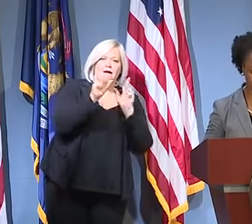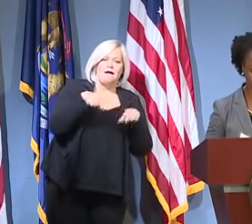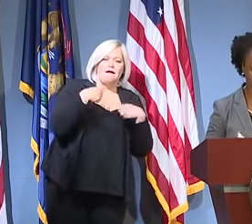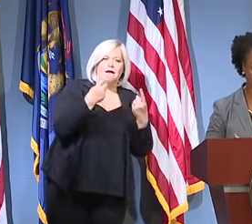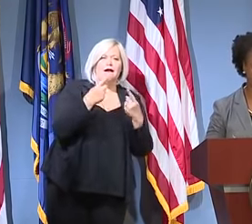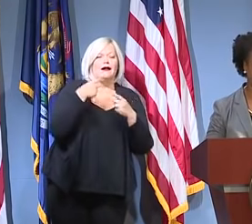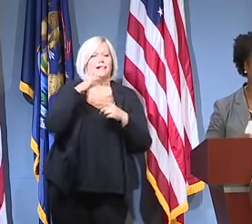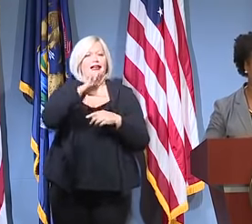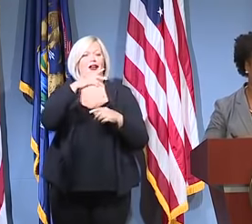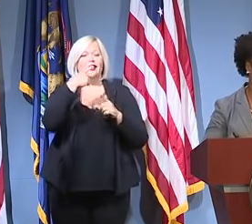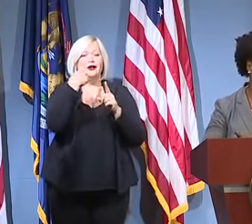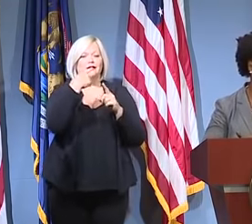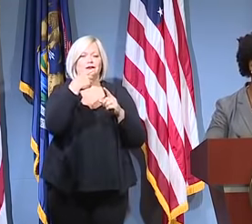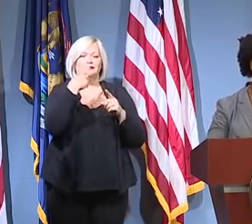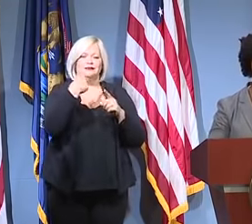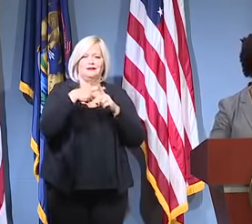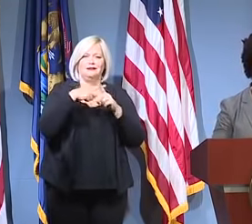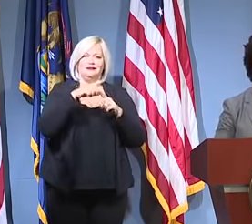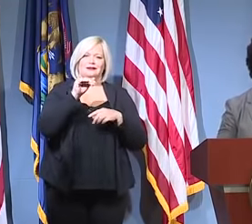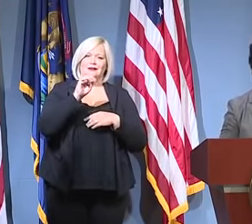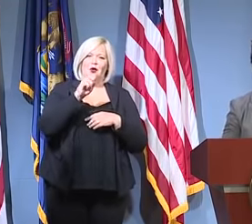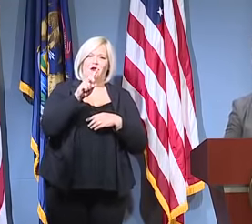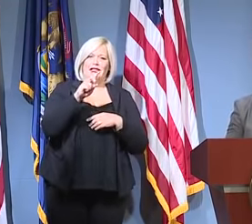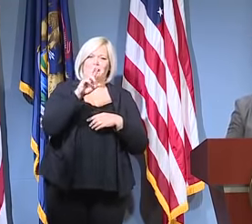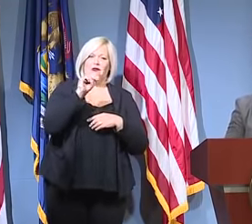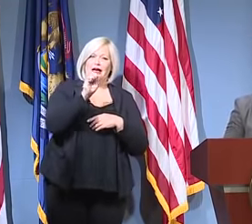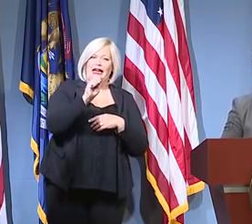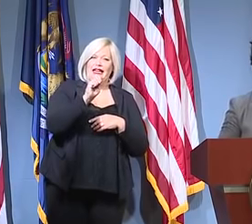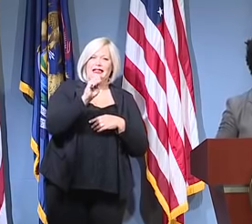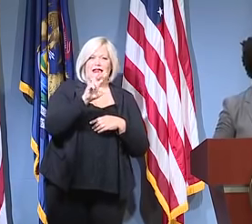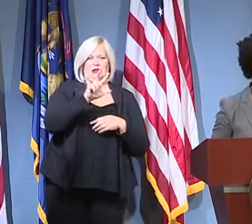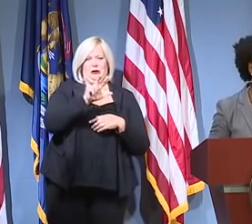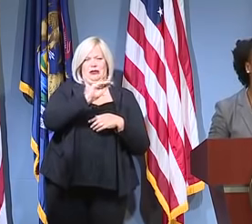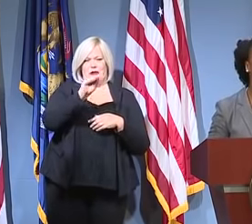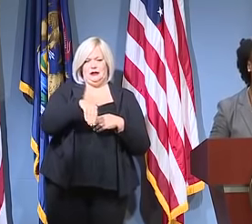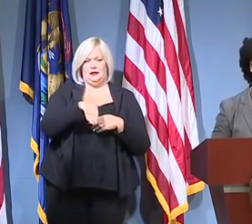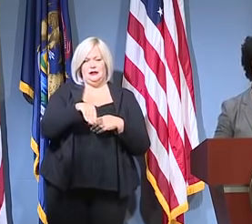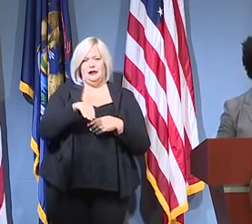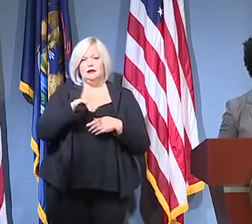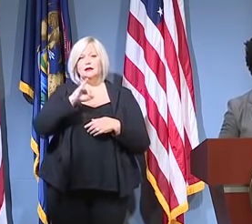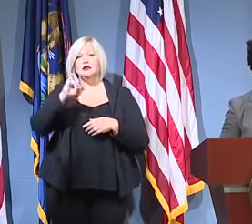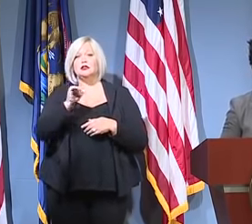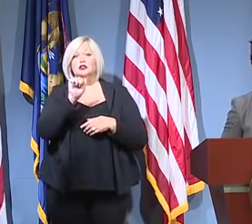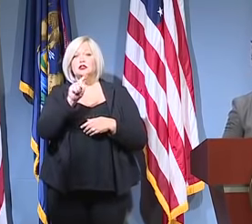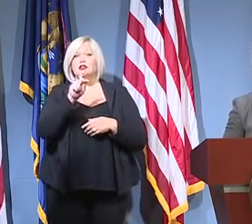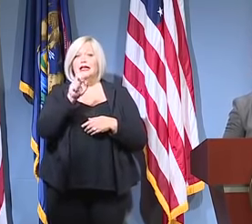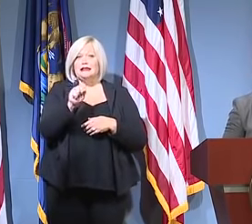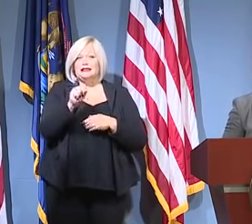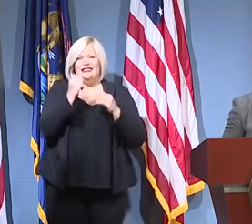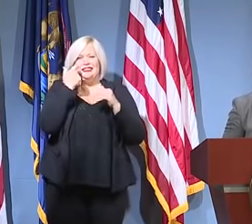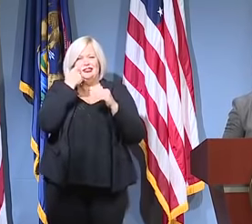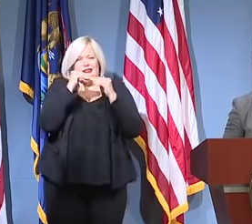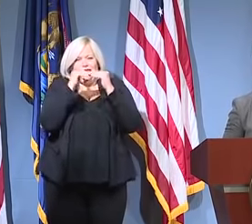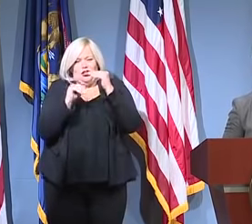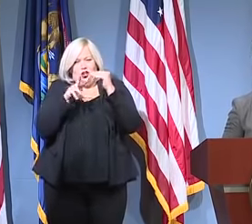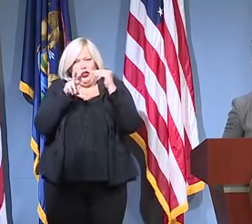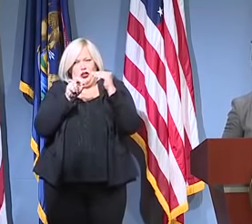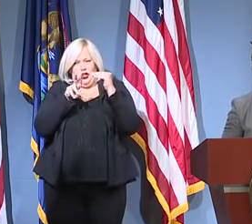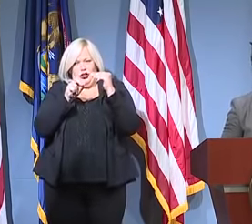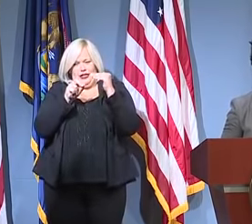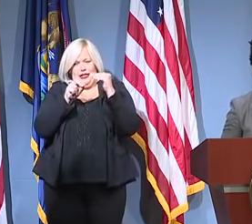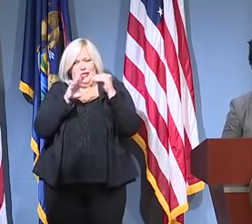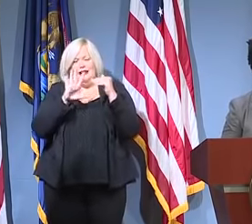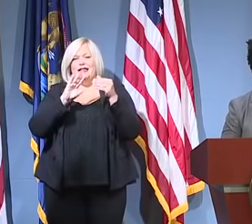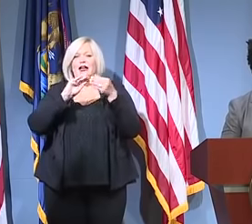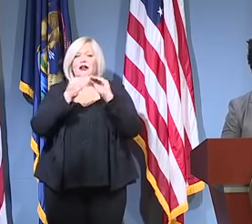under 3%. The Jackson region is at just under 30 cases per million people per day, with positivity